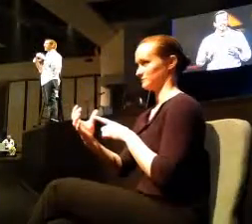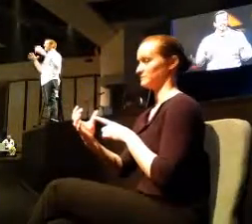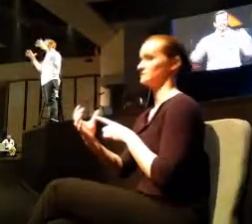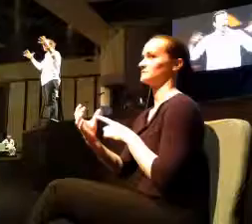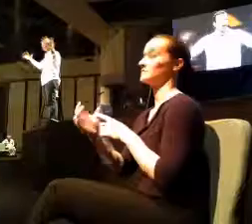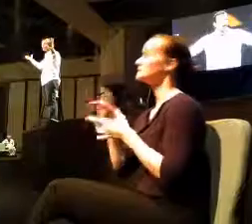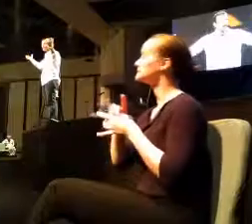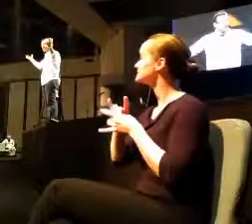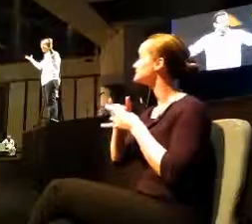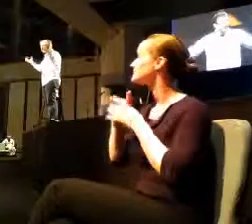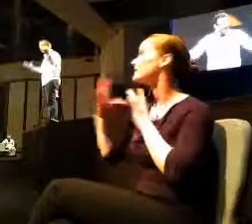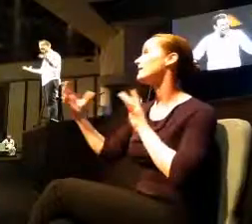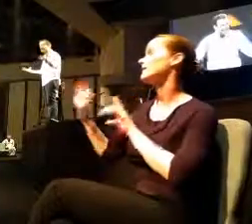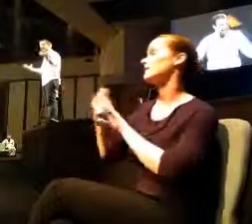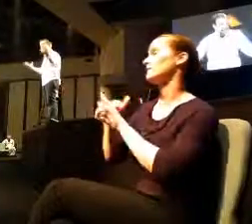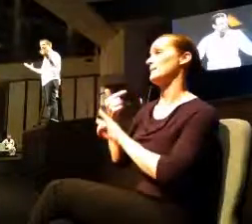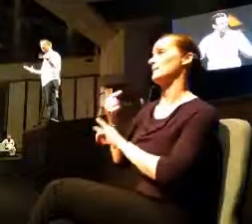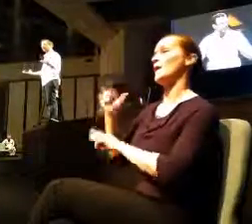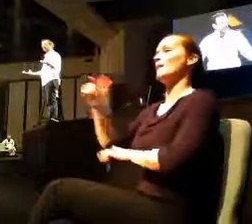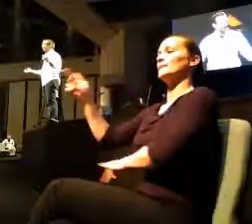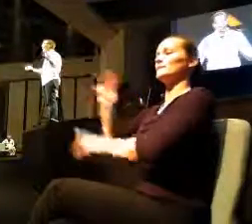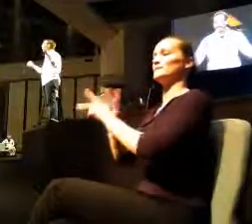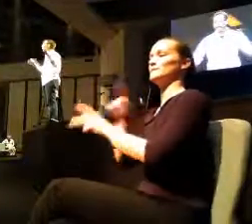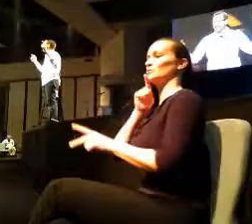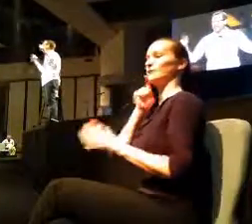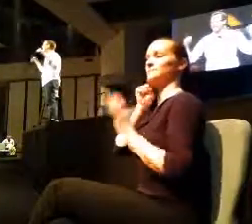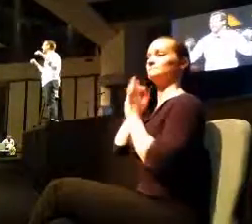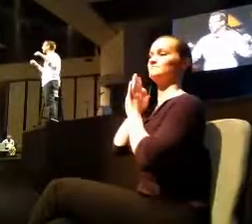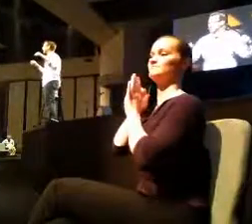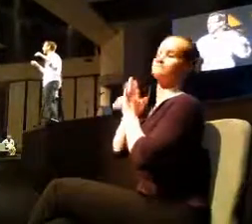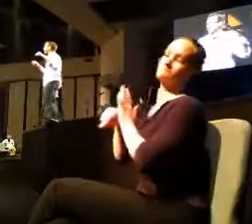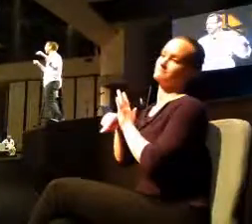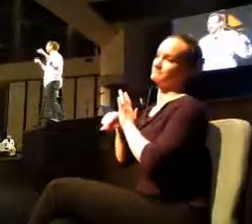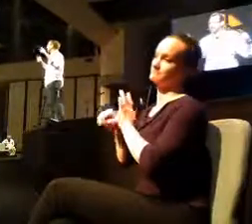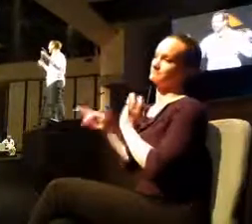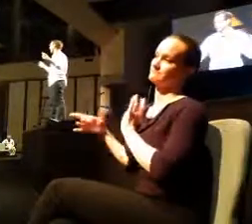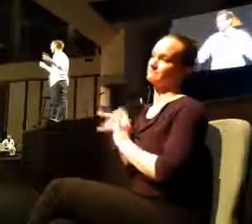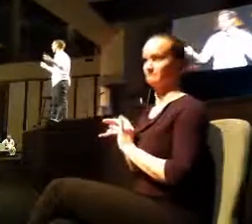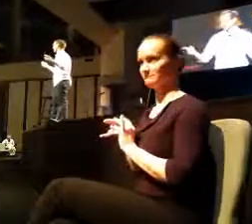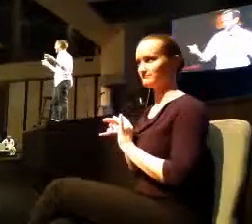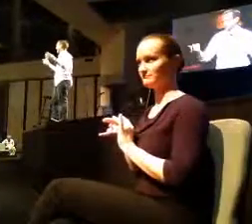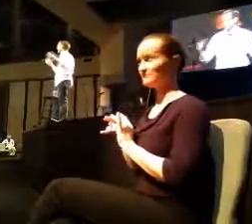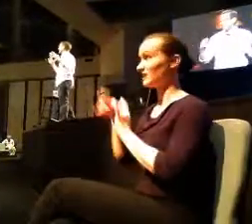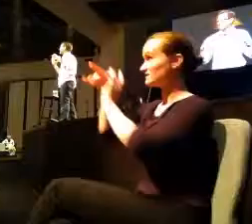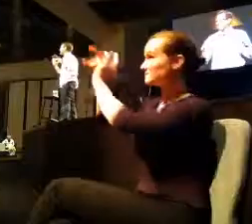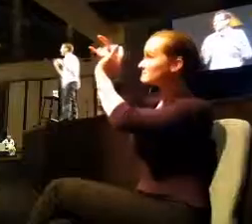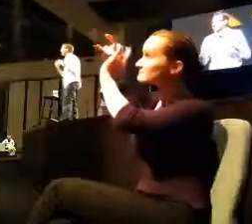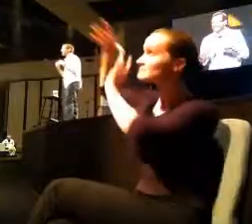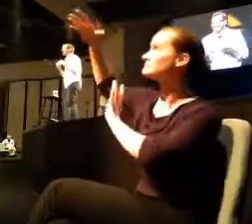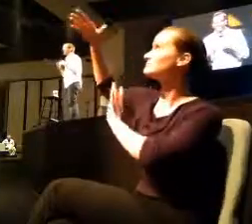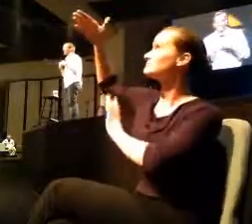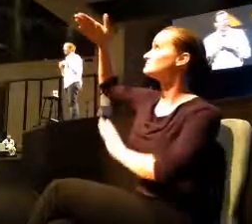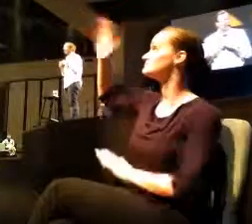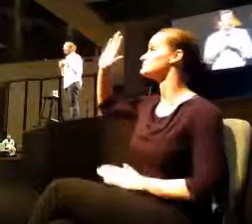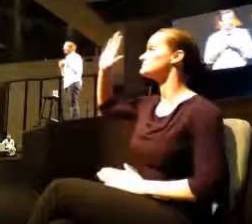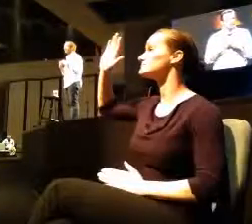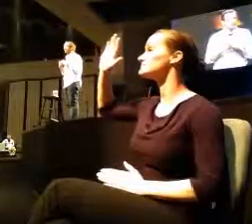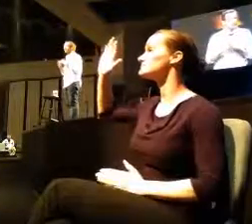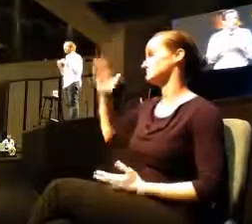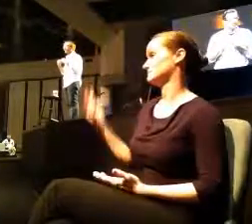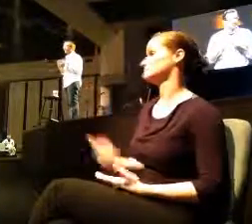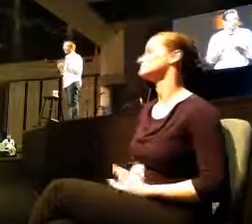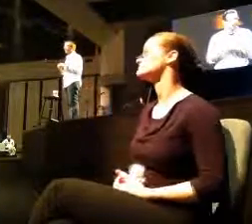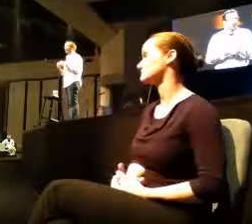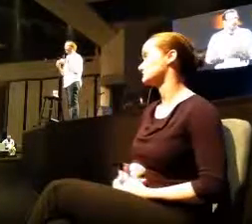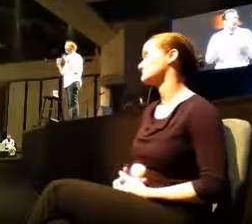Disconnected from others in a deep, meaningful way. Disconnected from God. And disconnected, I'll argue, in